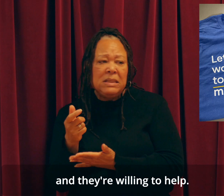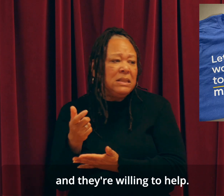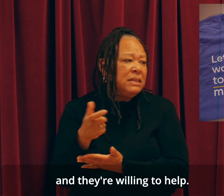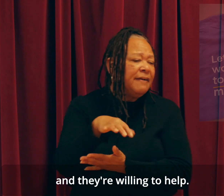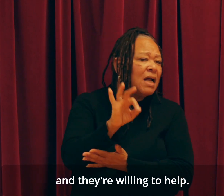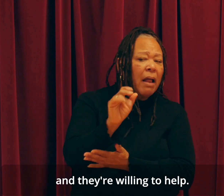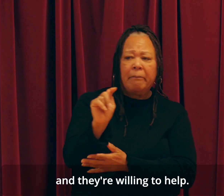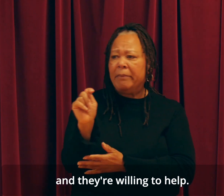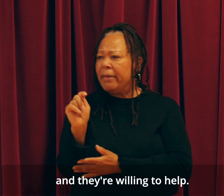and they're willing to help.